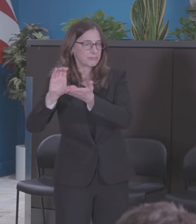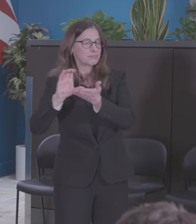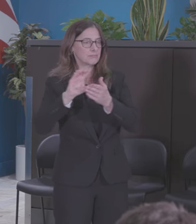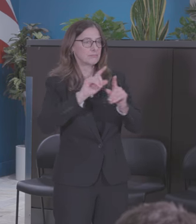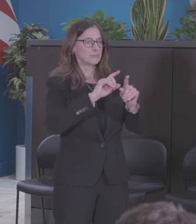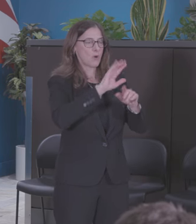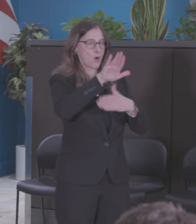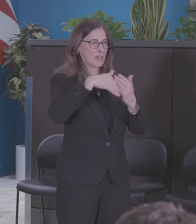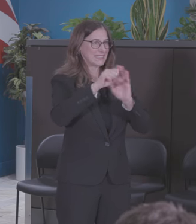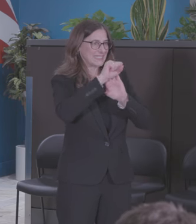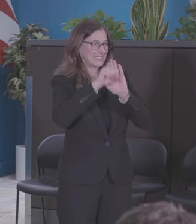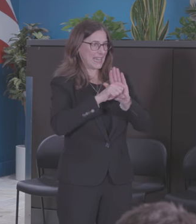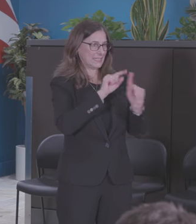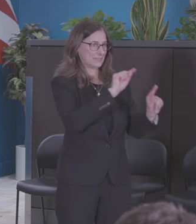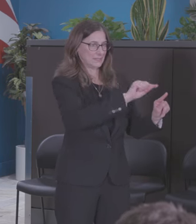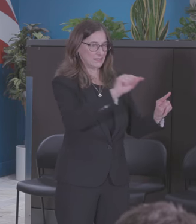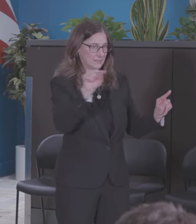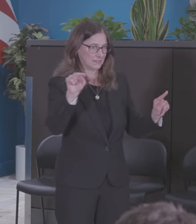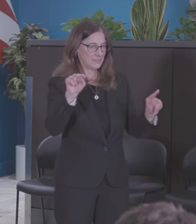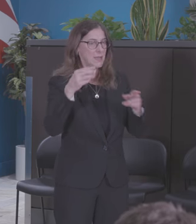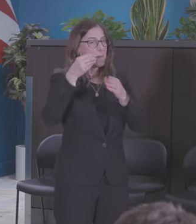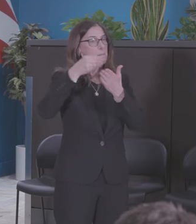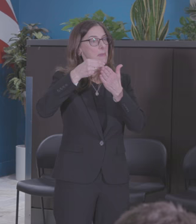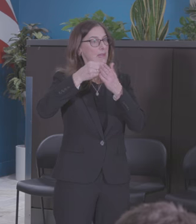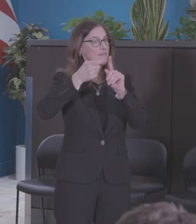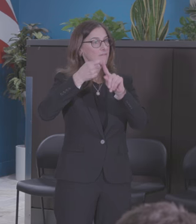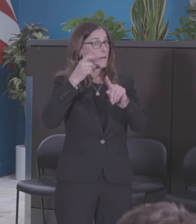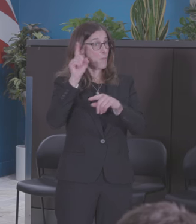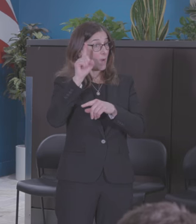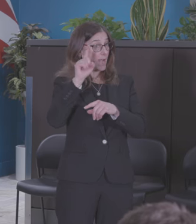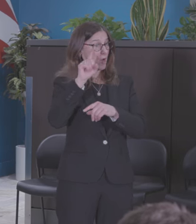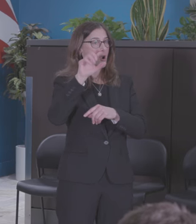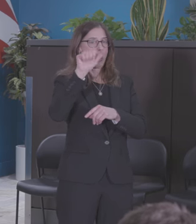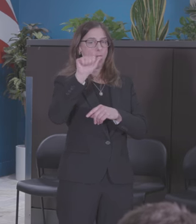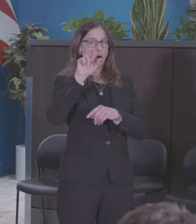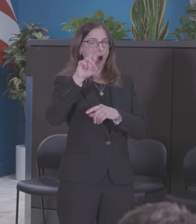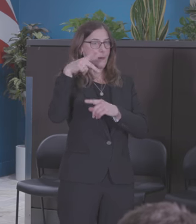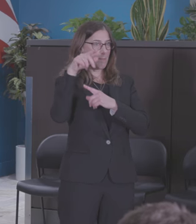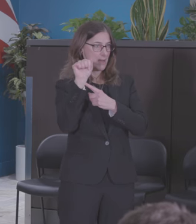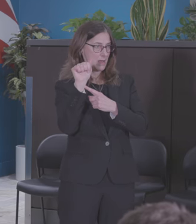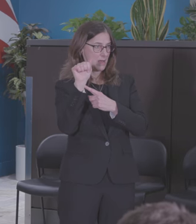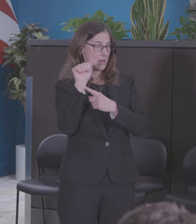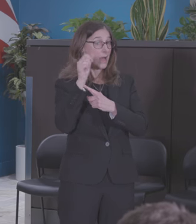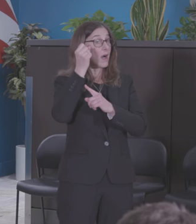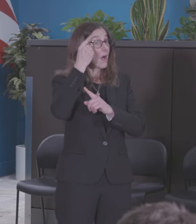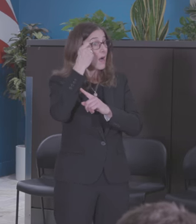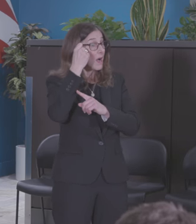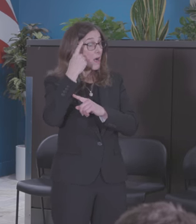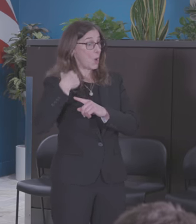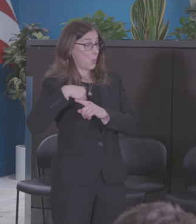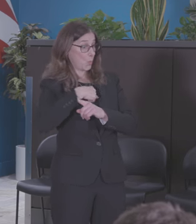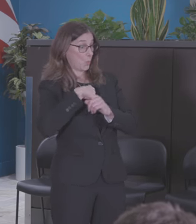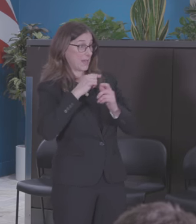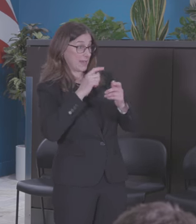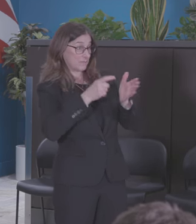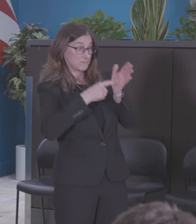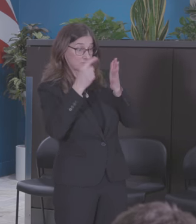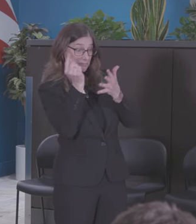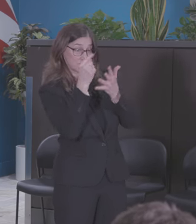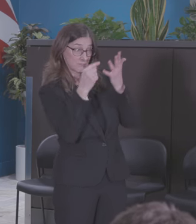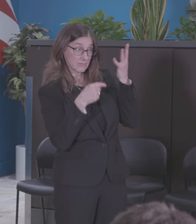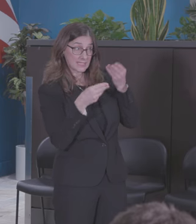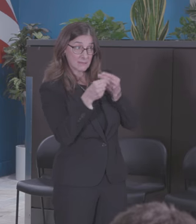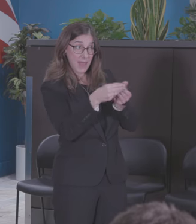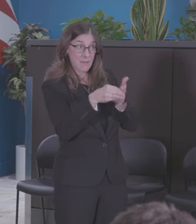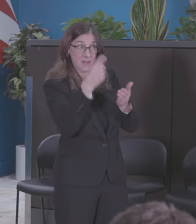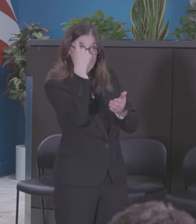But rather than telling people what to spend the money on, we said to our governors, we're going to allocate